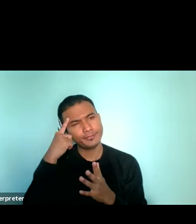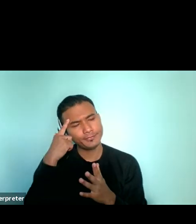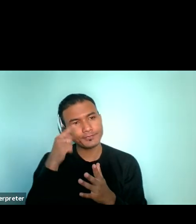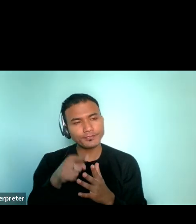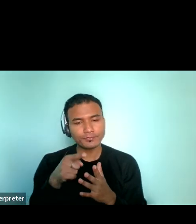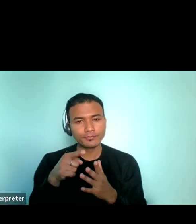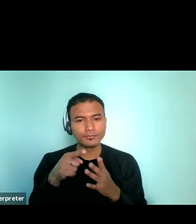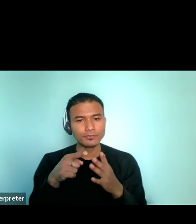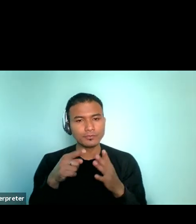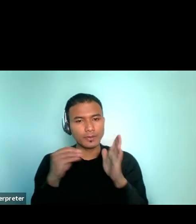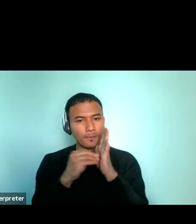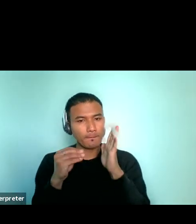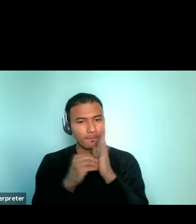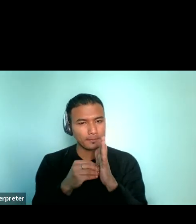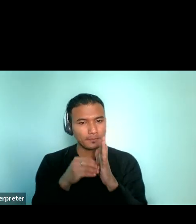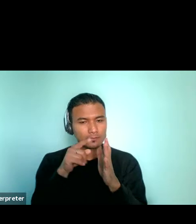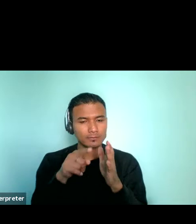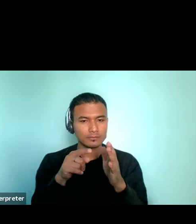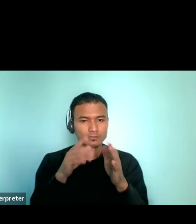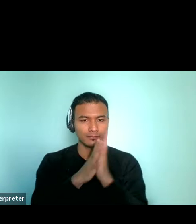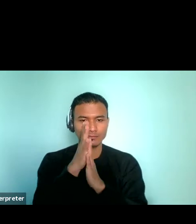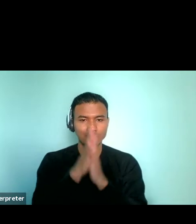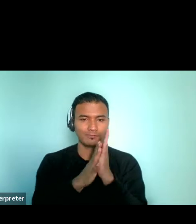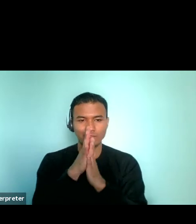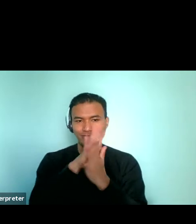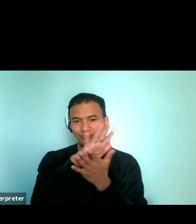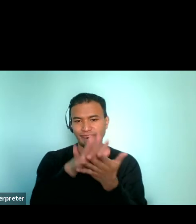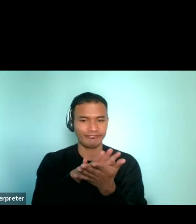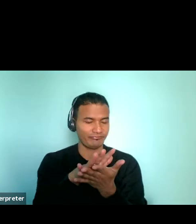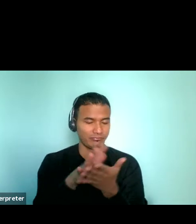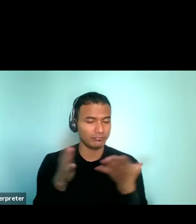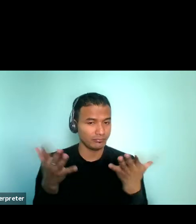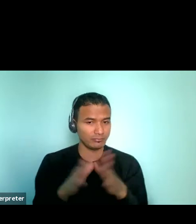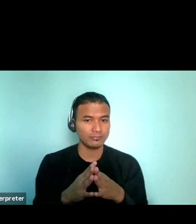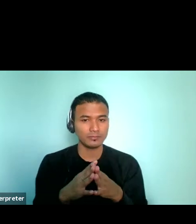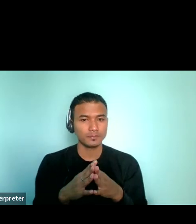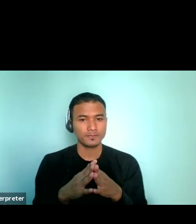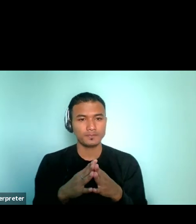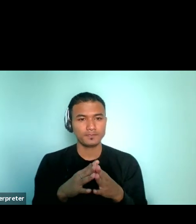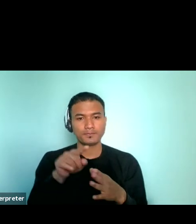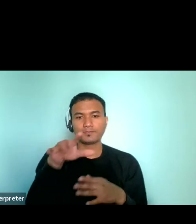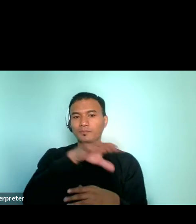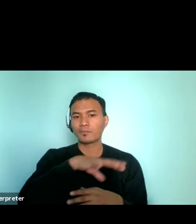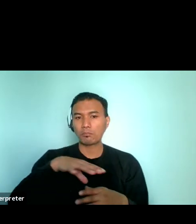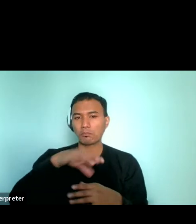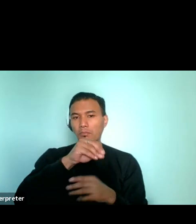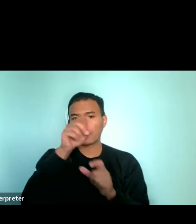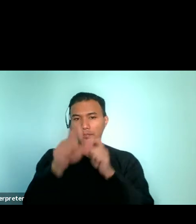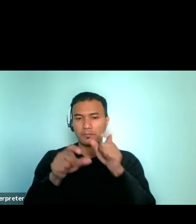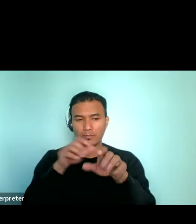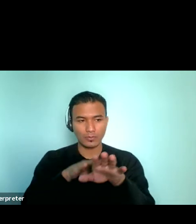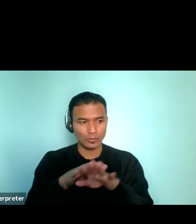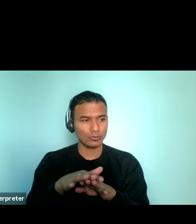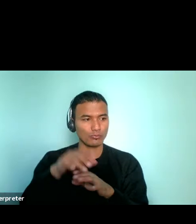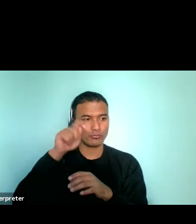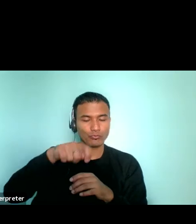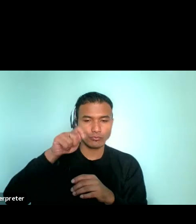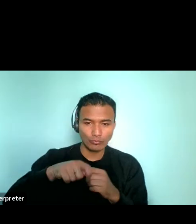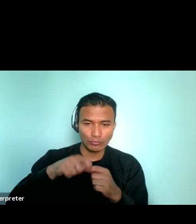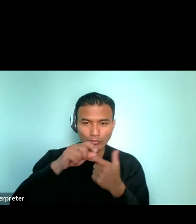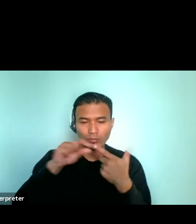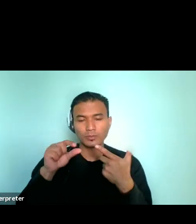illegal encroachment of the forest. So all of them were arrested, yeah, under the law. And